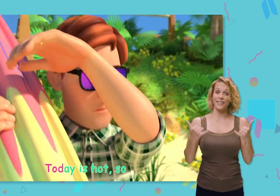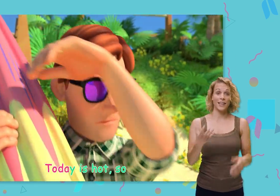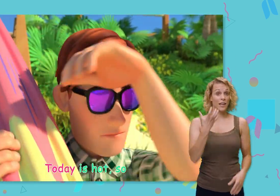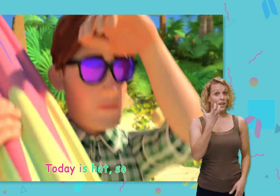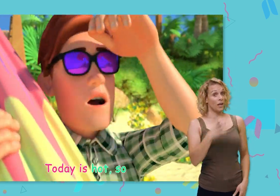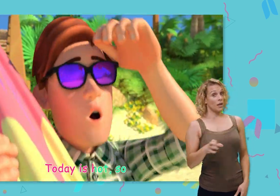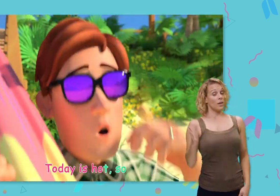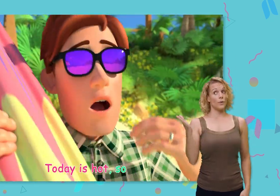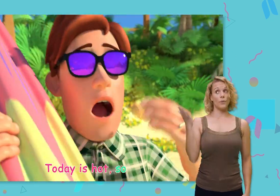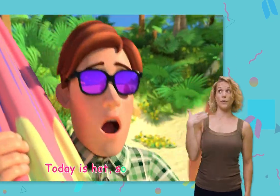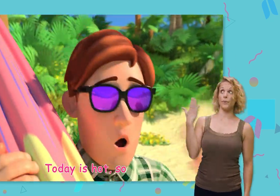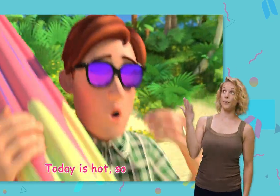Today is hot, so